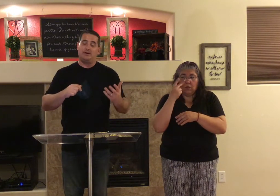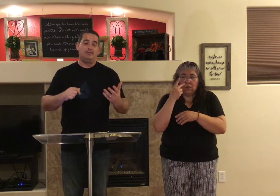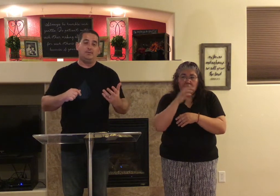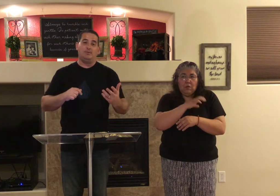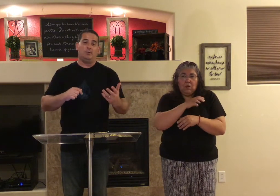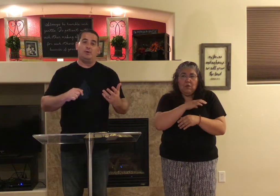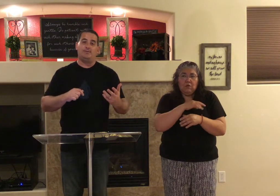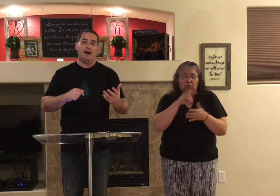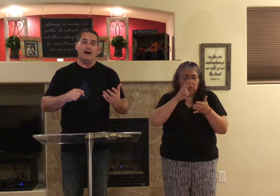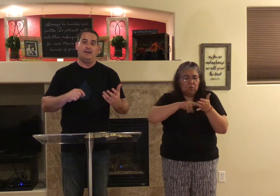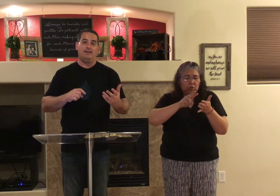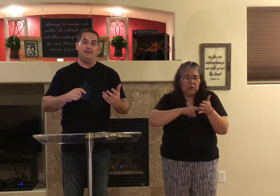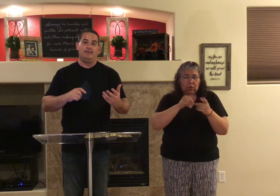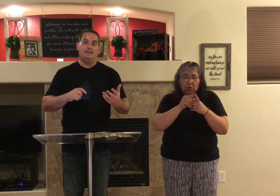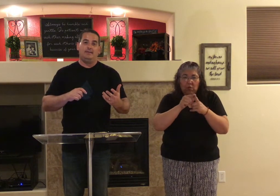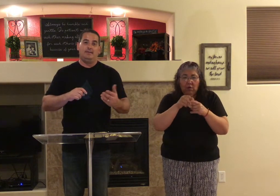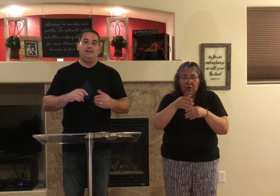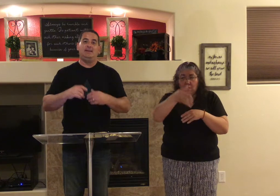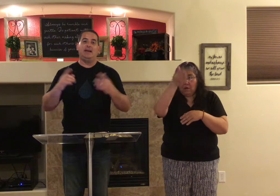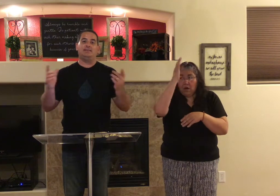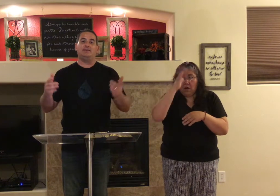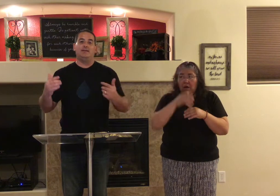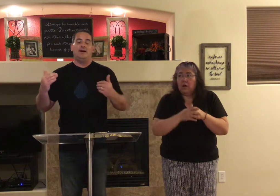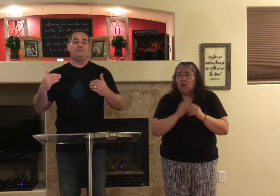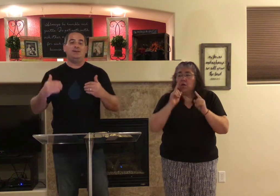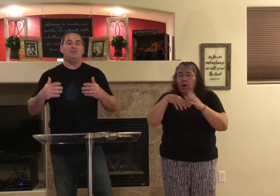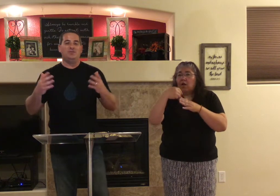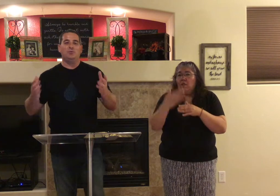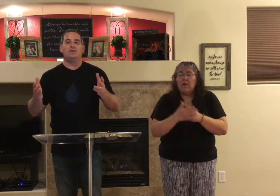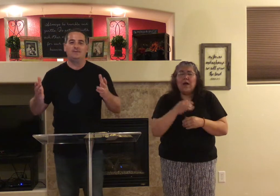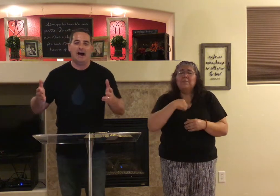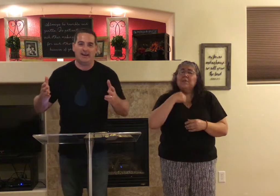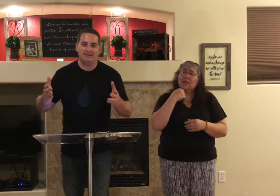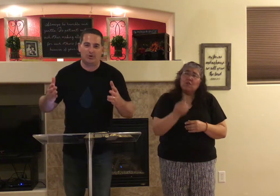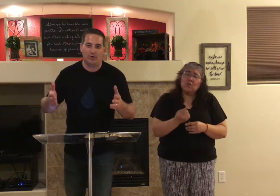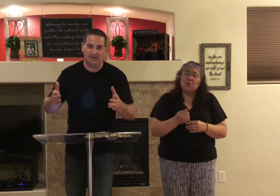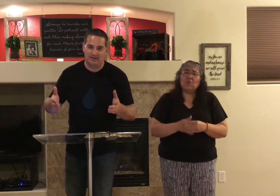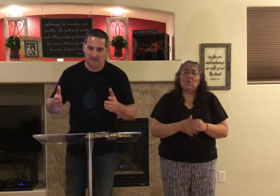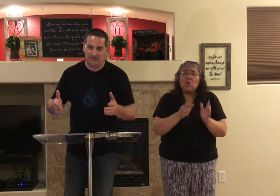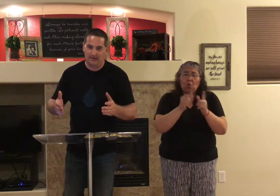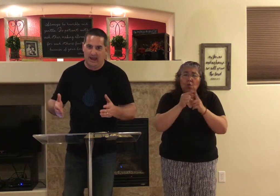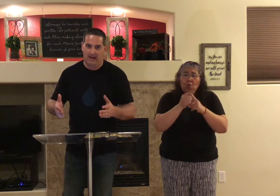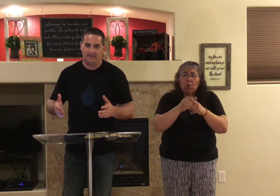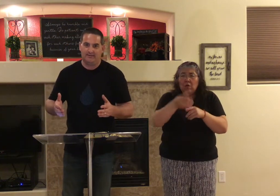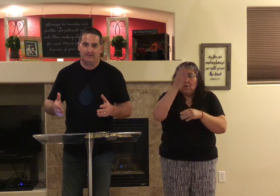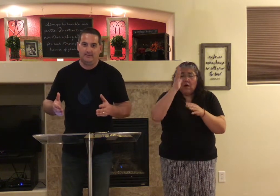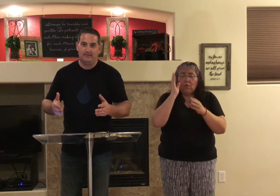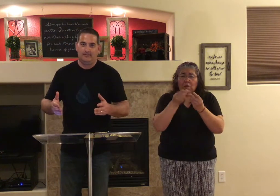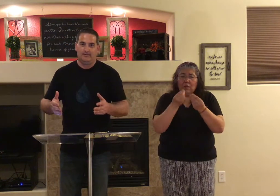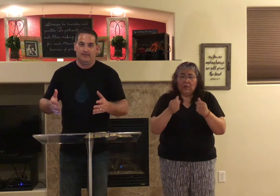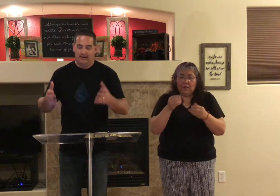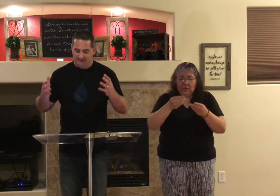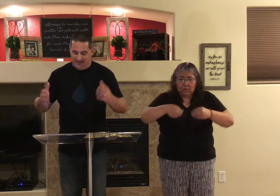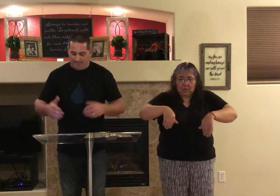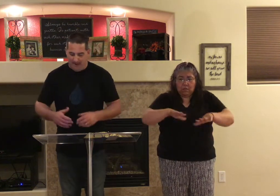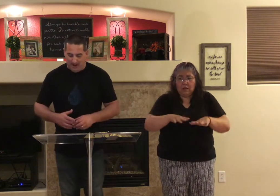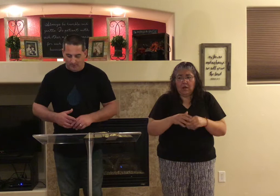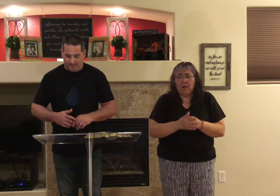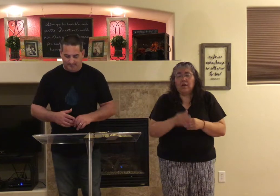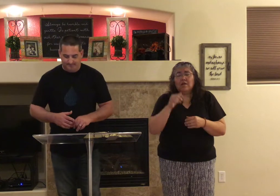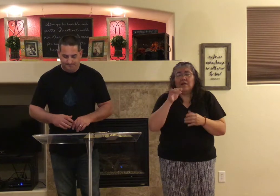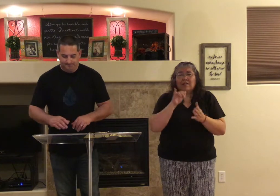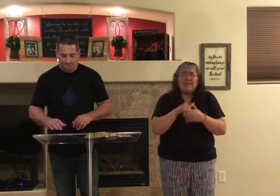officer just reading the word of God, getting out there. I'm telling you, the word of God is going to heal their land. It is